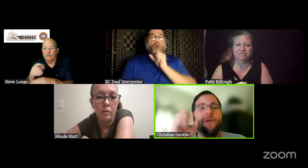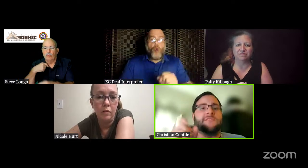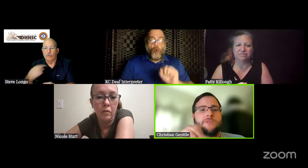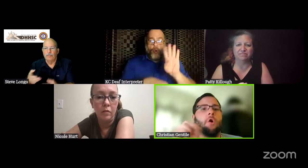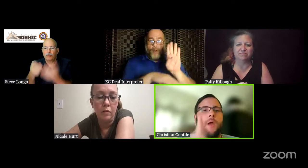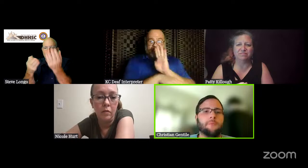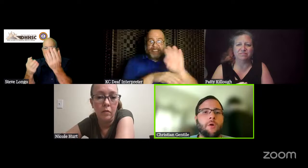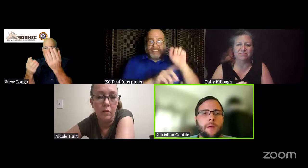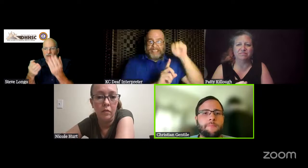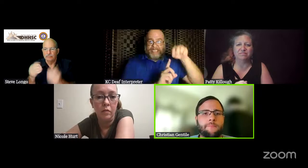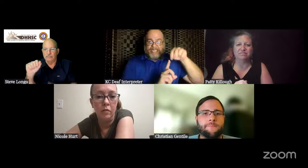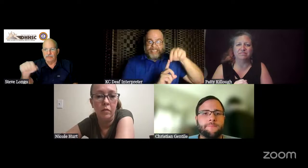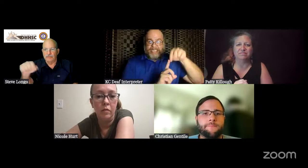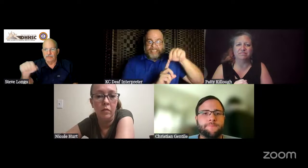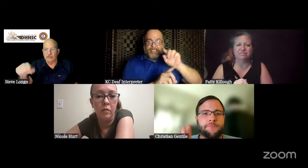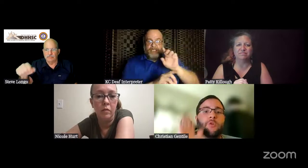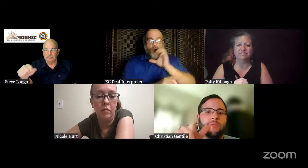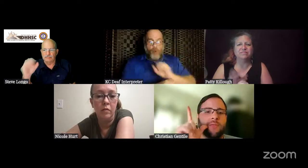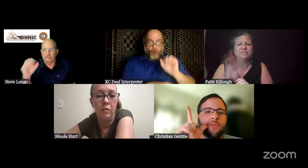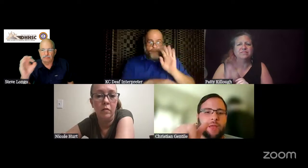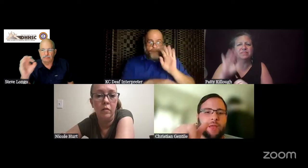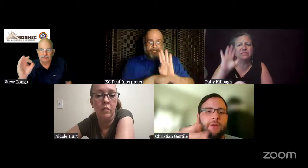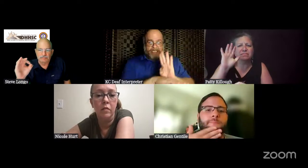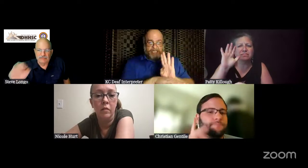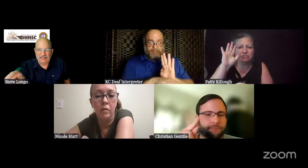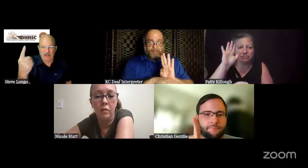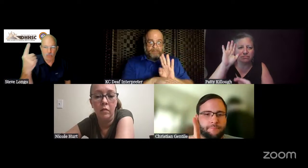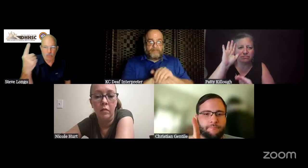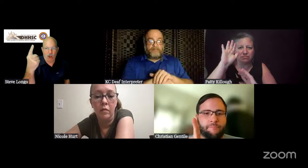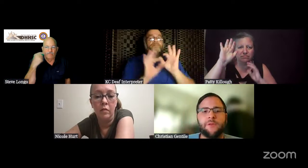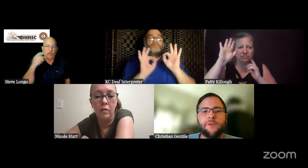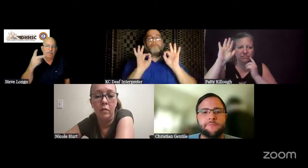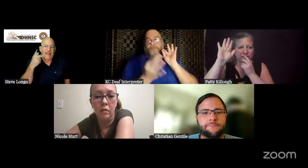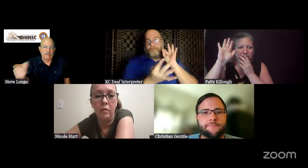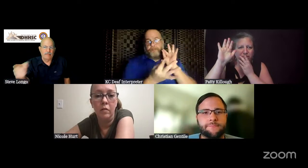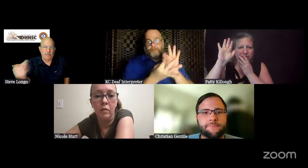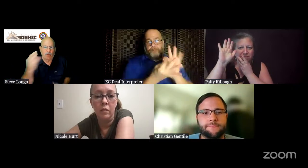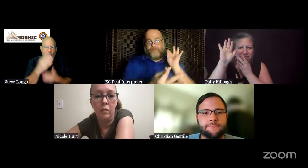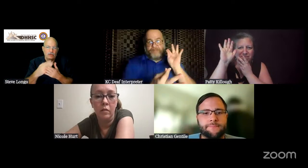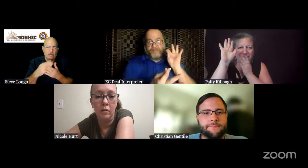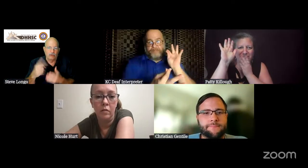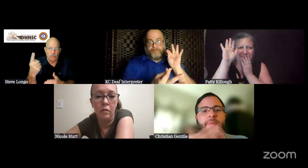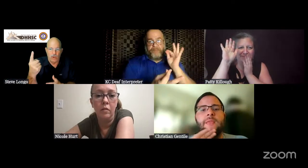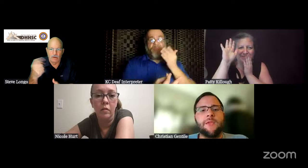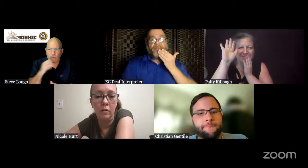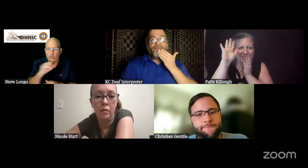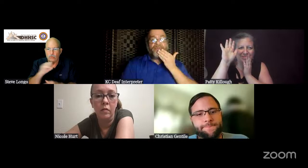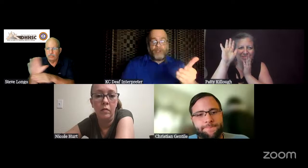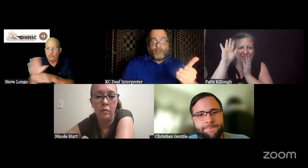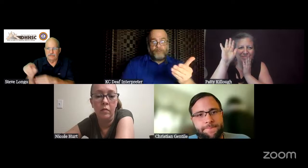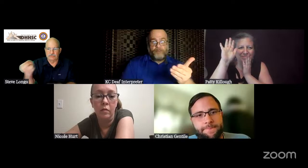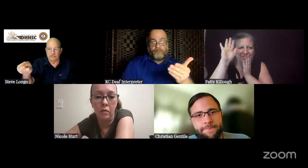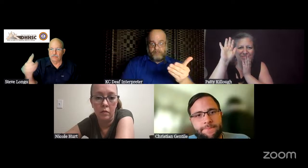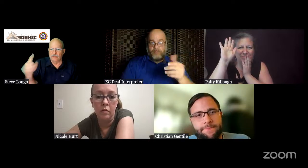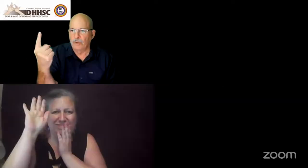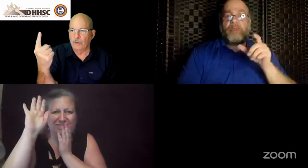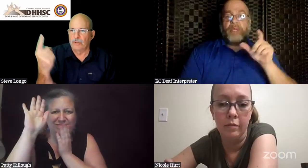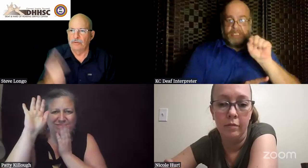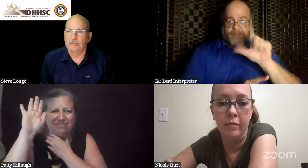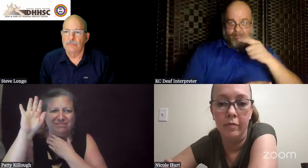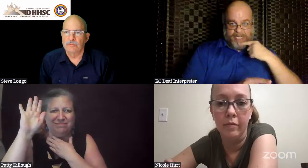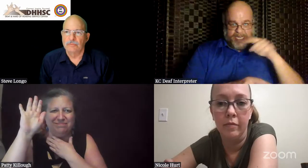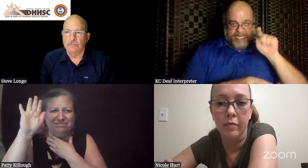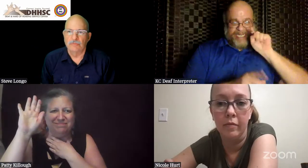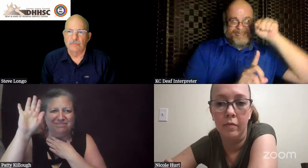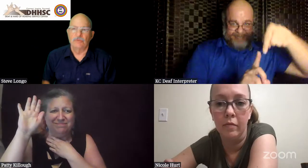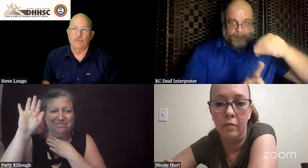Old business. Okay. He's is saying it's old business. Perfect. That's an old business. And Christian's saying, okay, great, perfect,